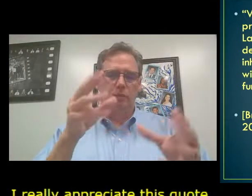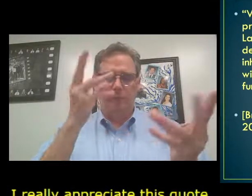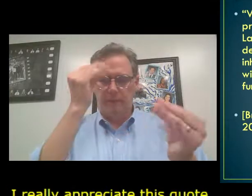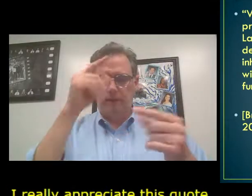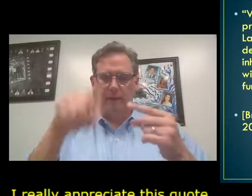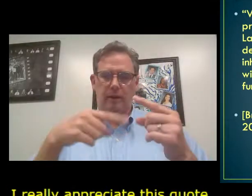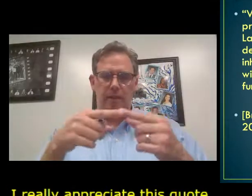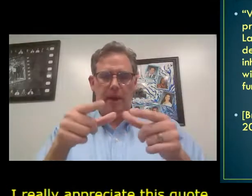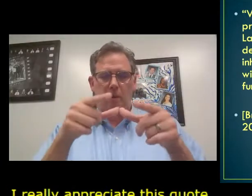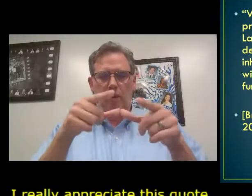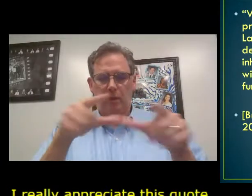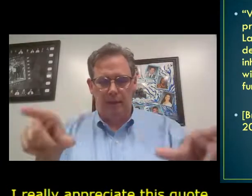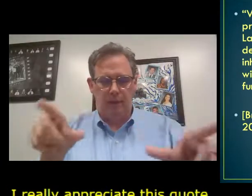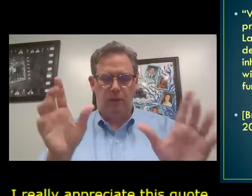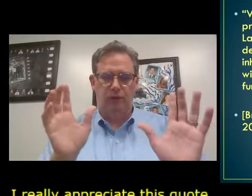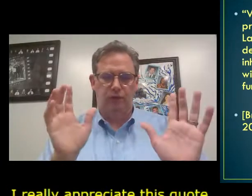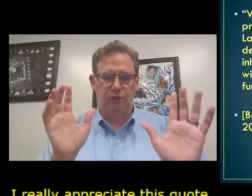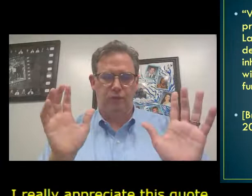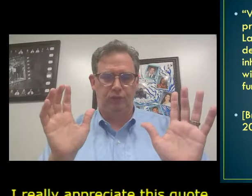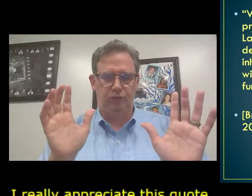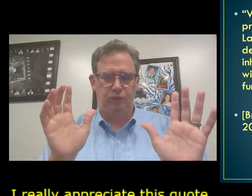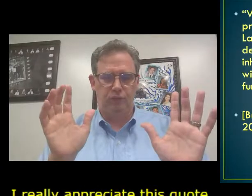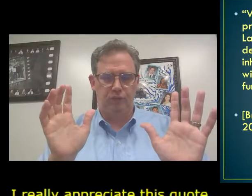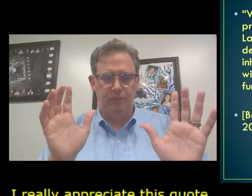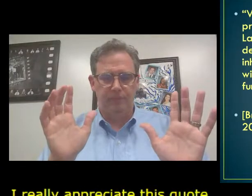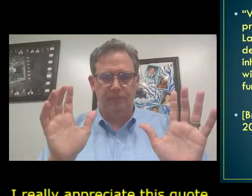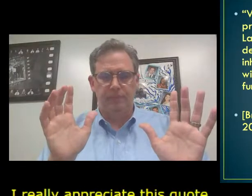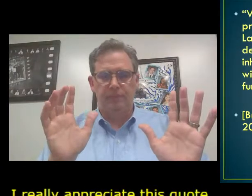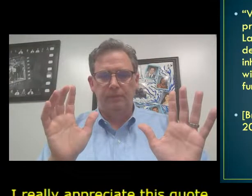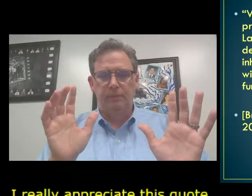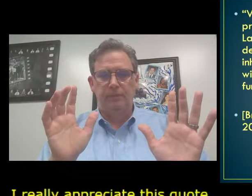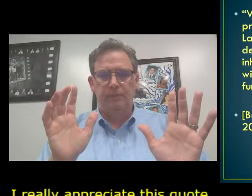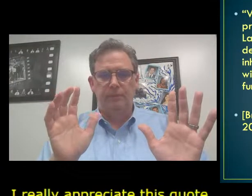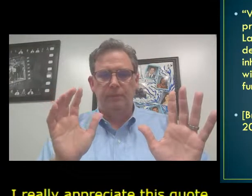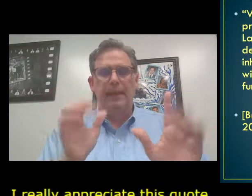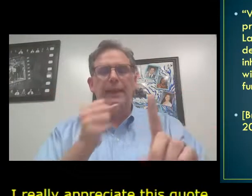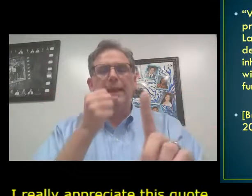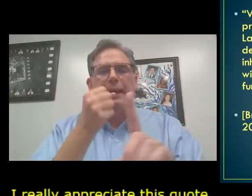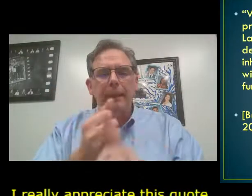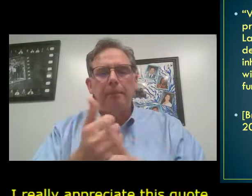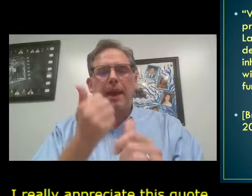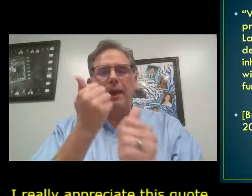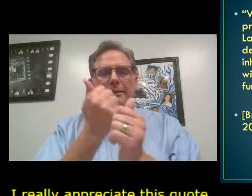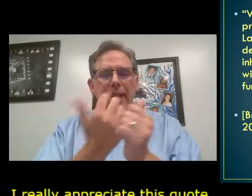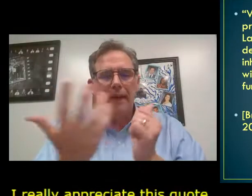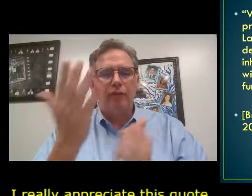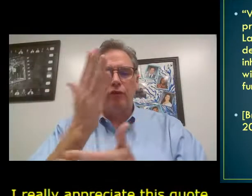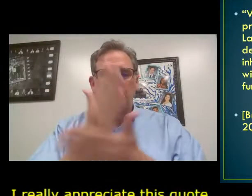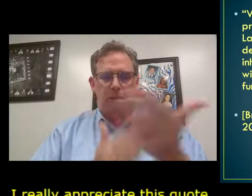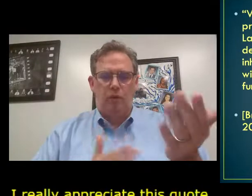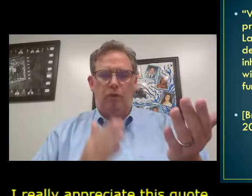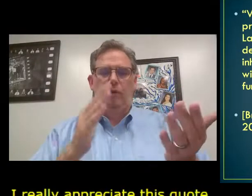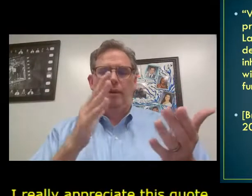When you talk about whole child development, we have to think about language.